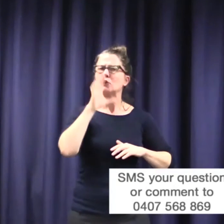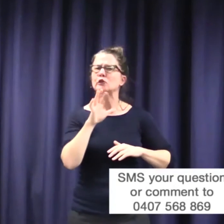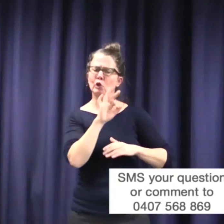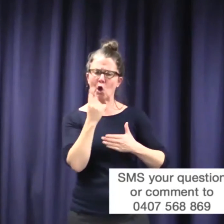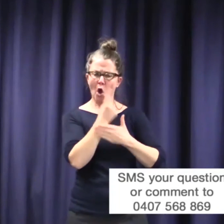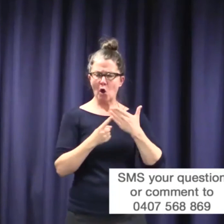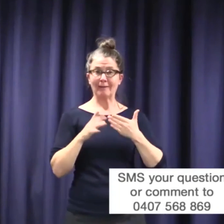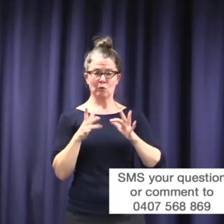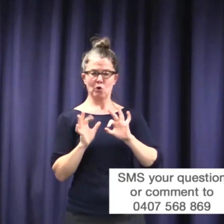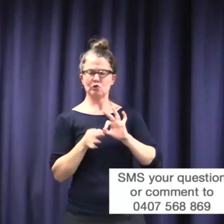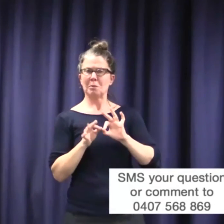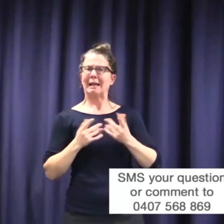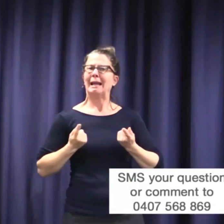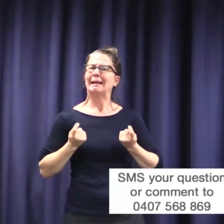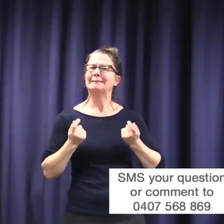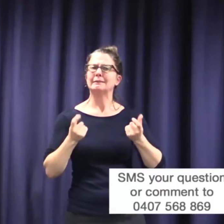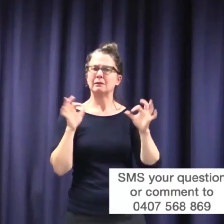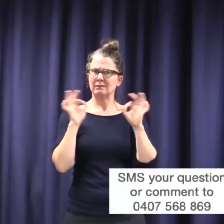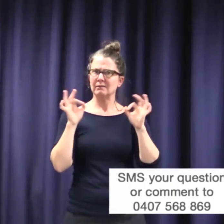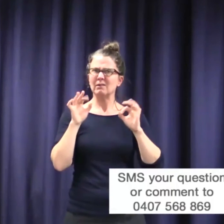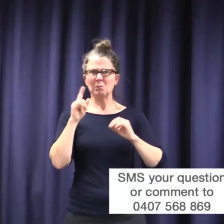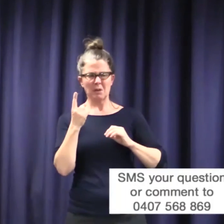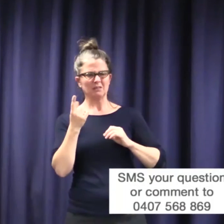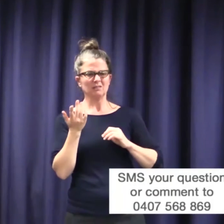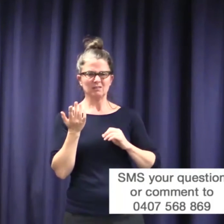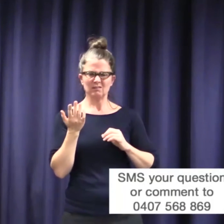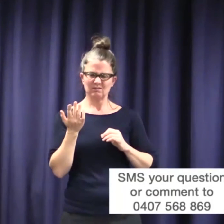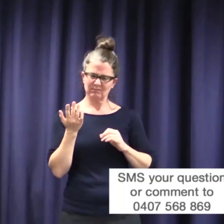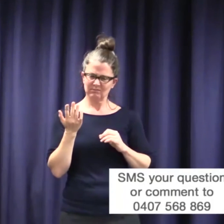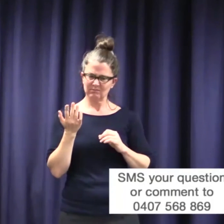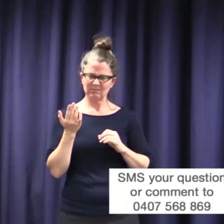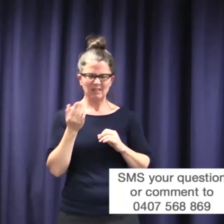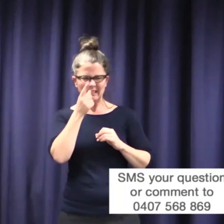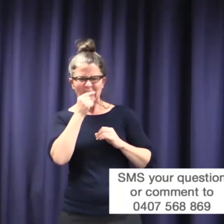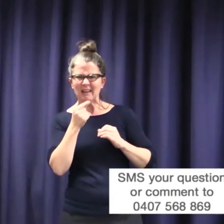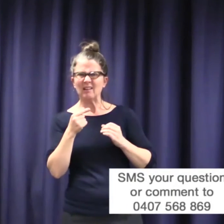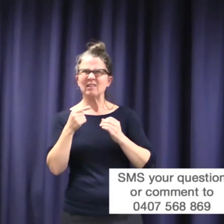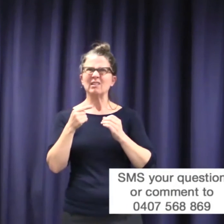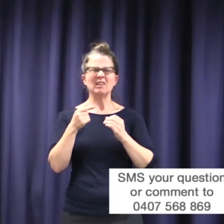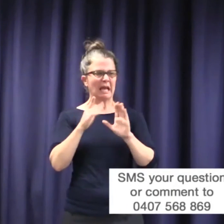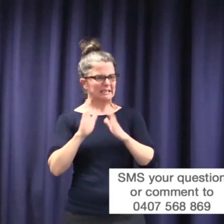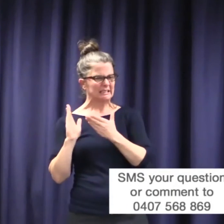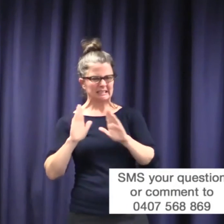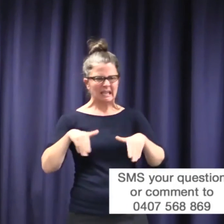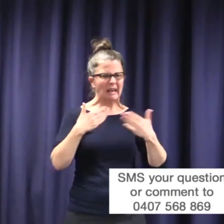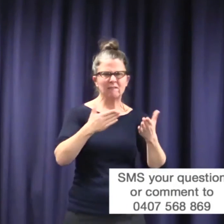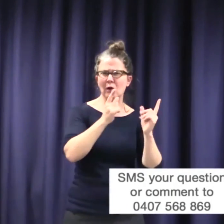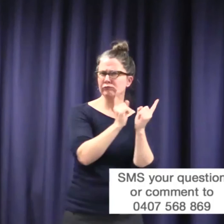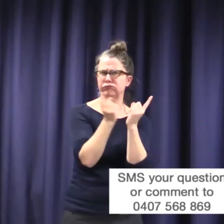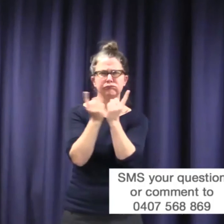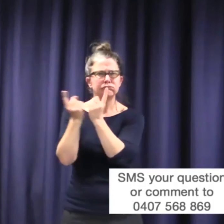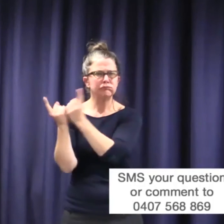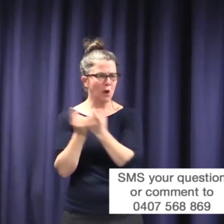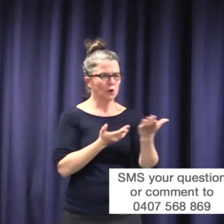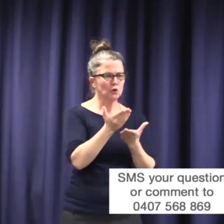the purposes of interpreting, it's also for the purposes of delivering all types of other services as well. They are